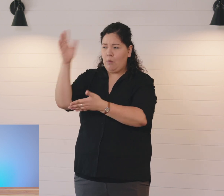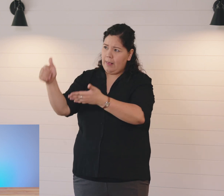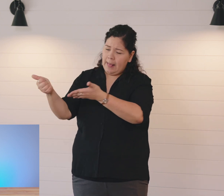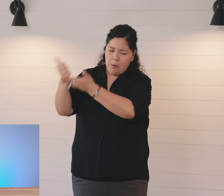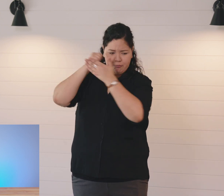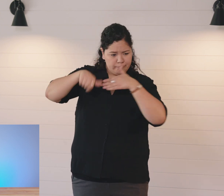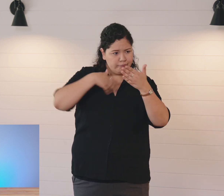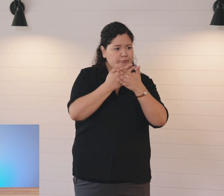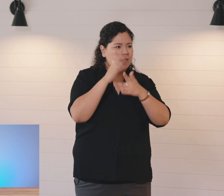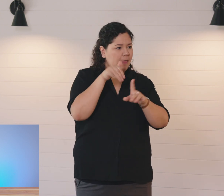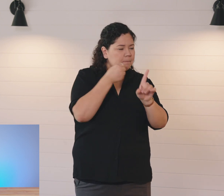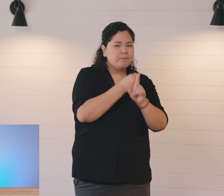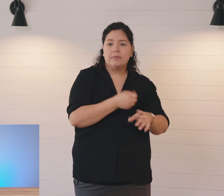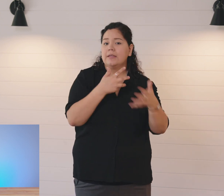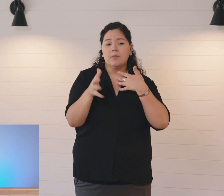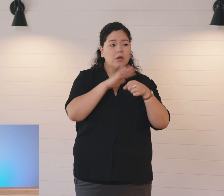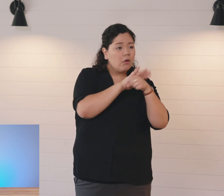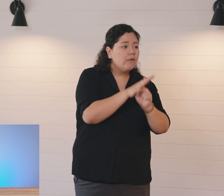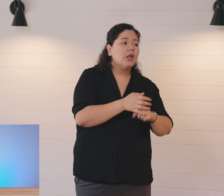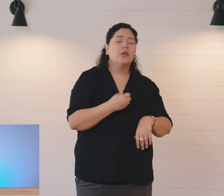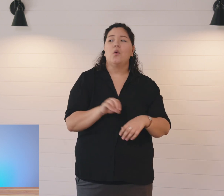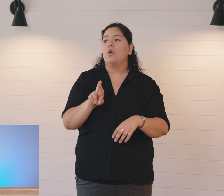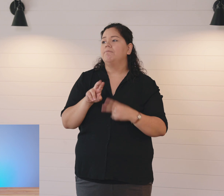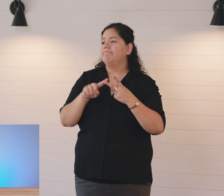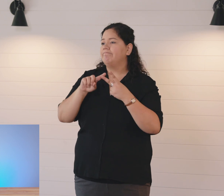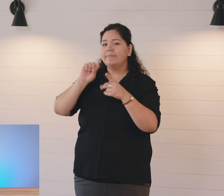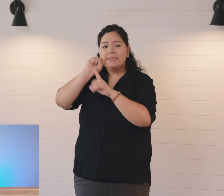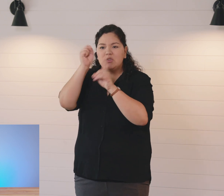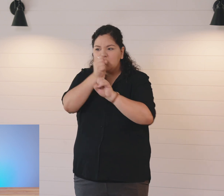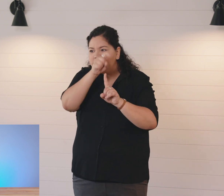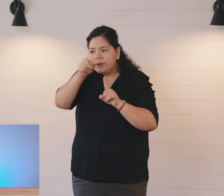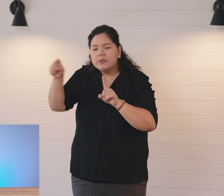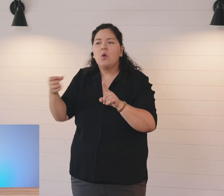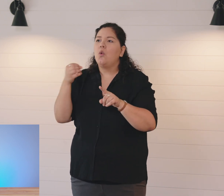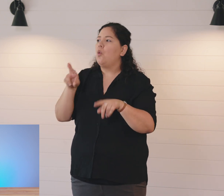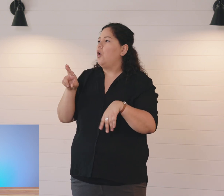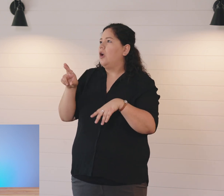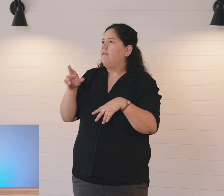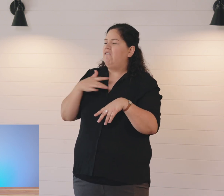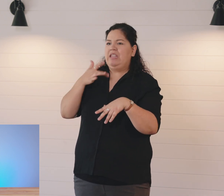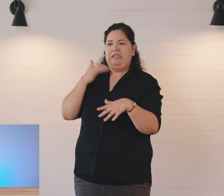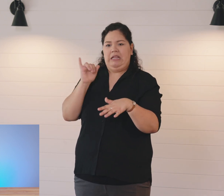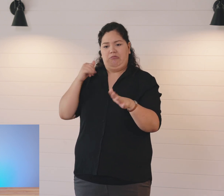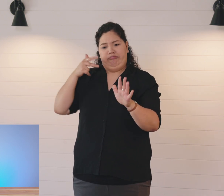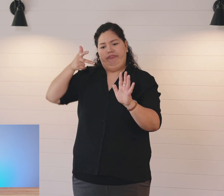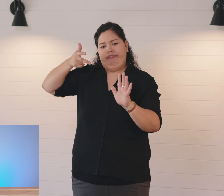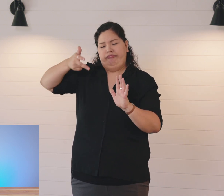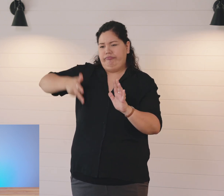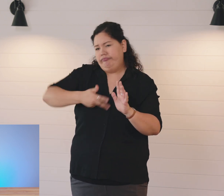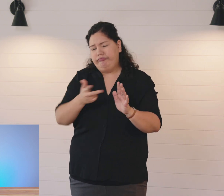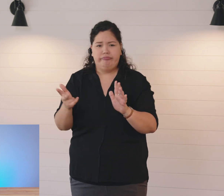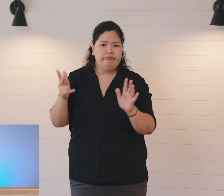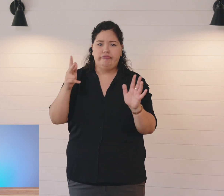us, whether it's through COVID or whether it's through the particular situations it's caused or whatever, Father. It feels like we've been going downhill, careening out of